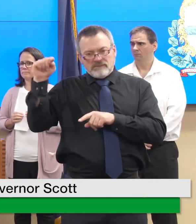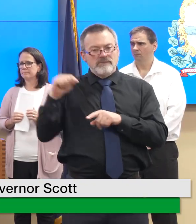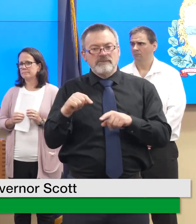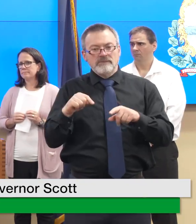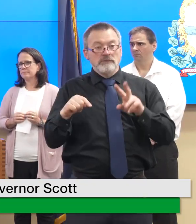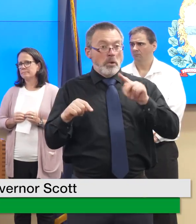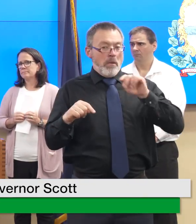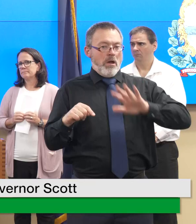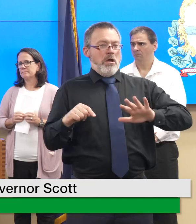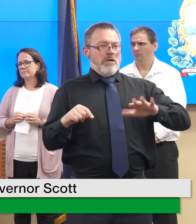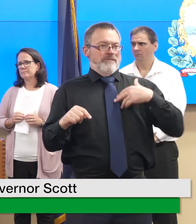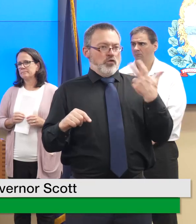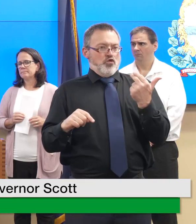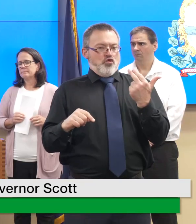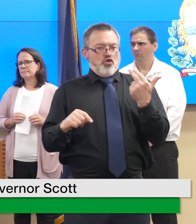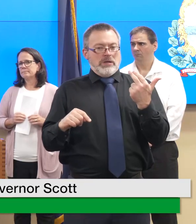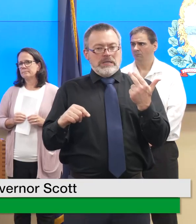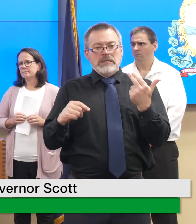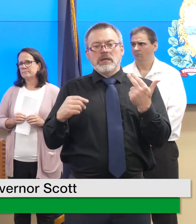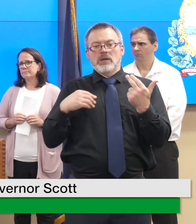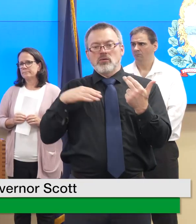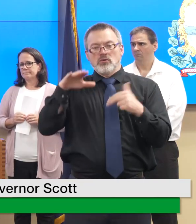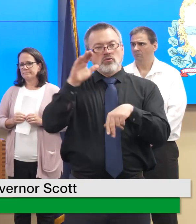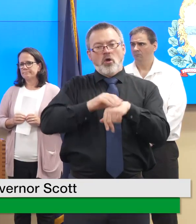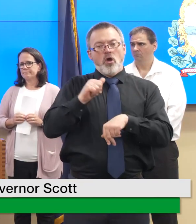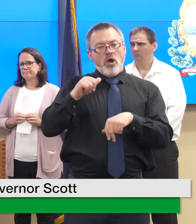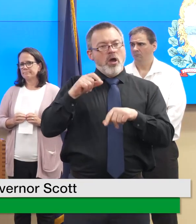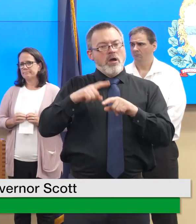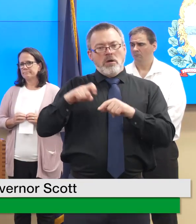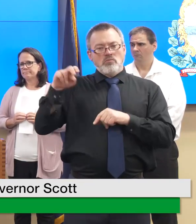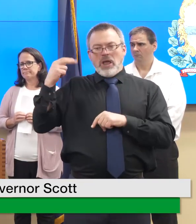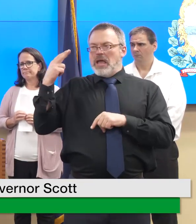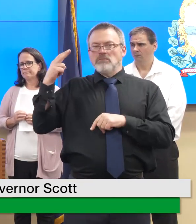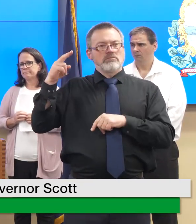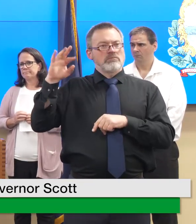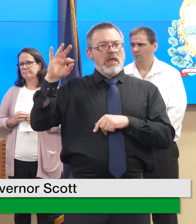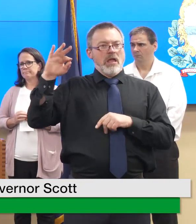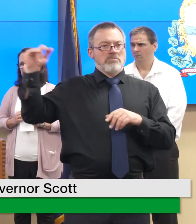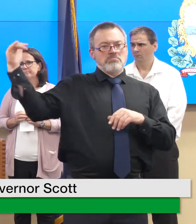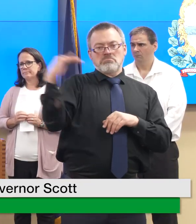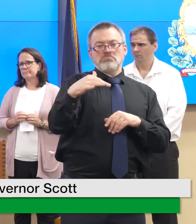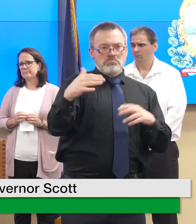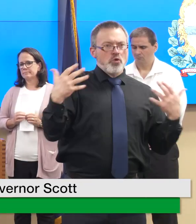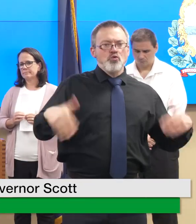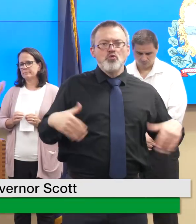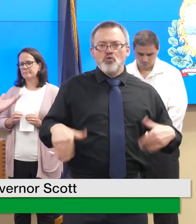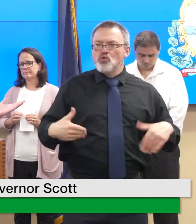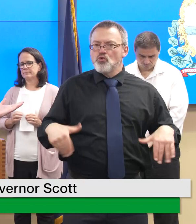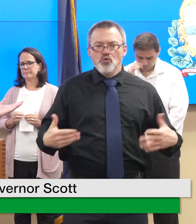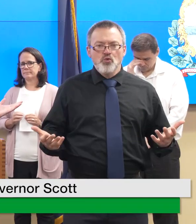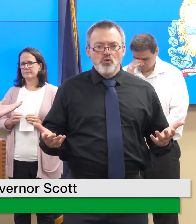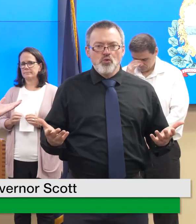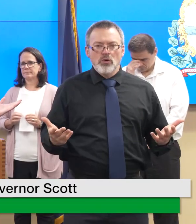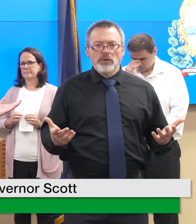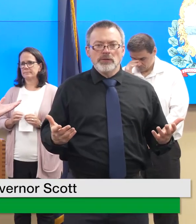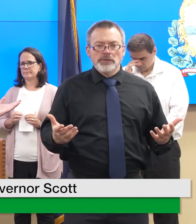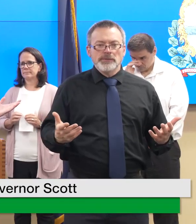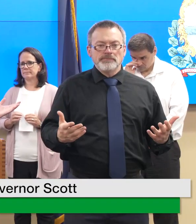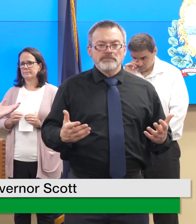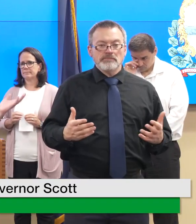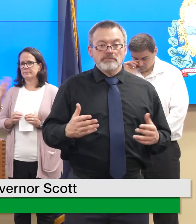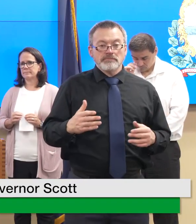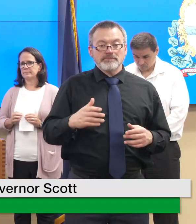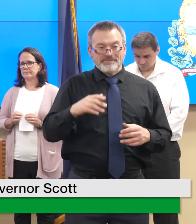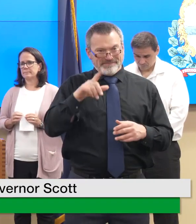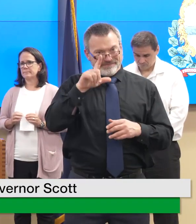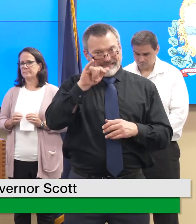13 in-state teams that we can pick up the phone and call and send them where the need is. But obviously Littleton, New Hampshire was bordering that